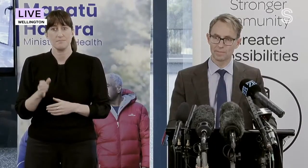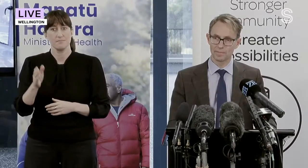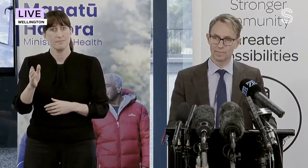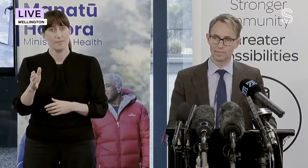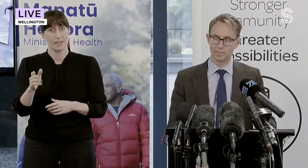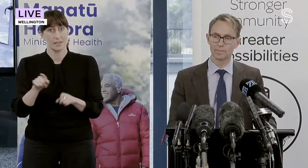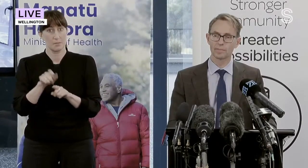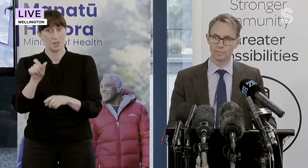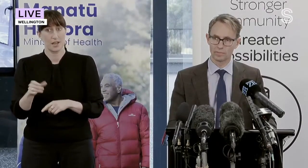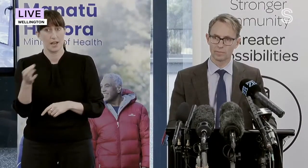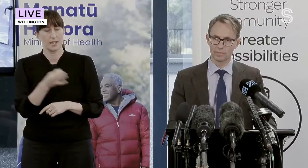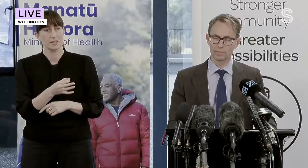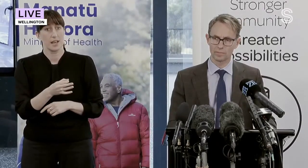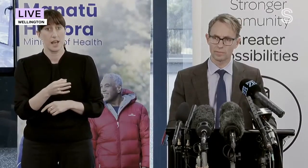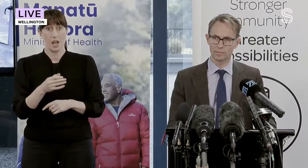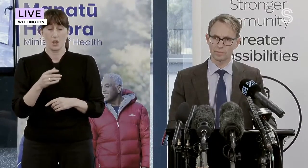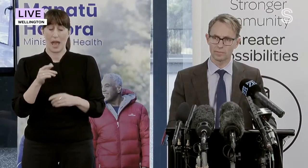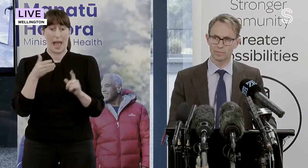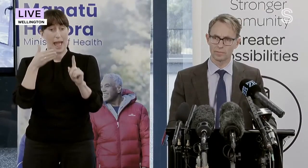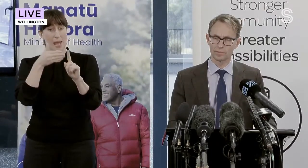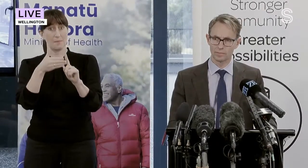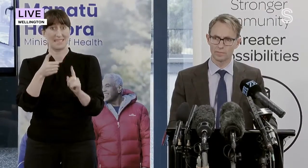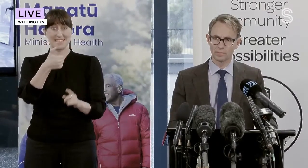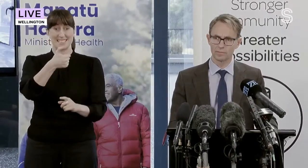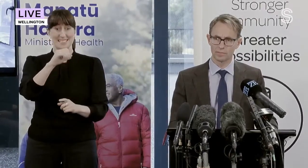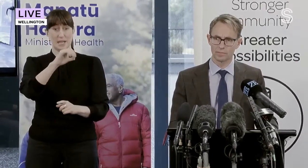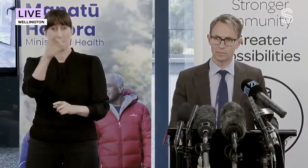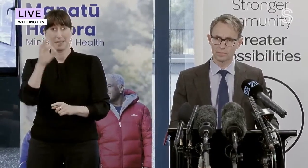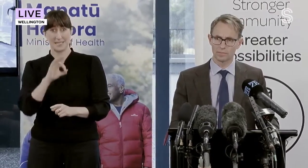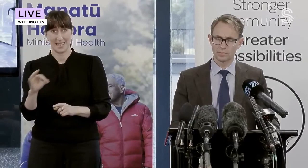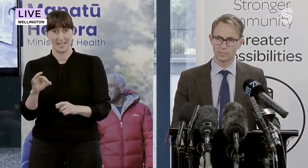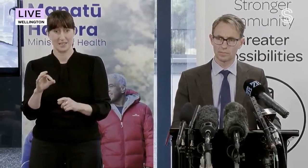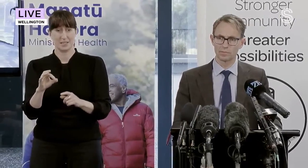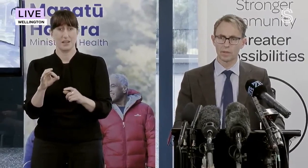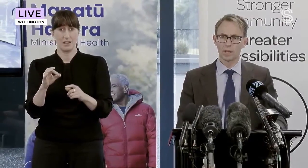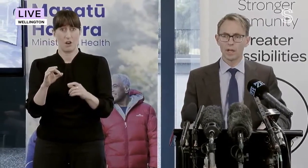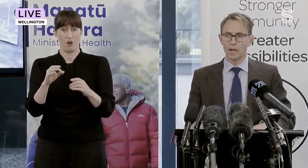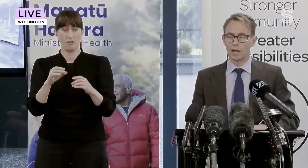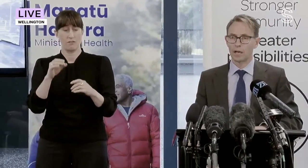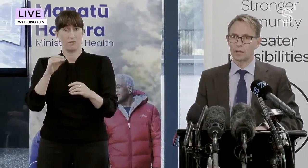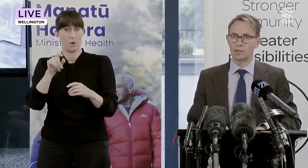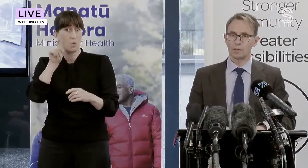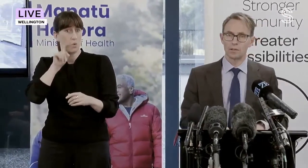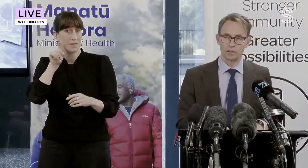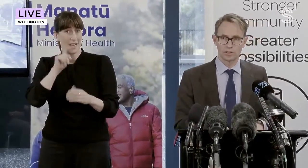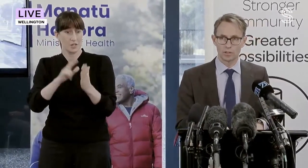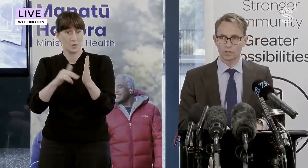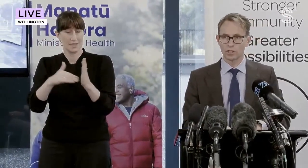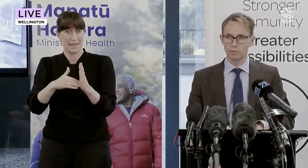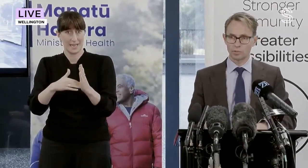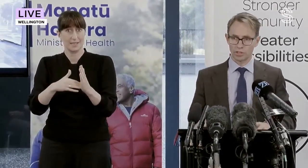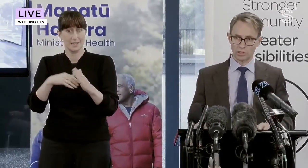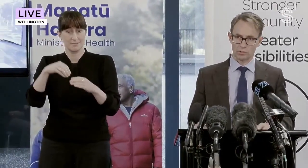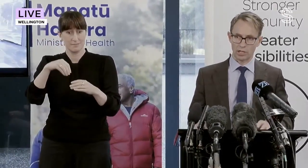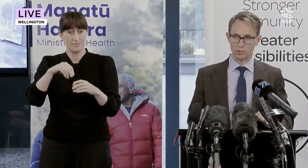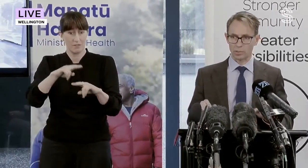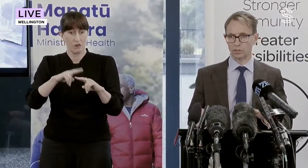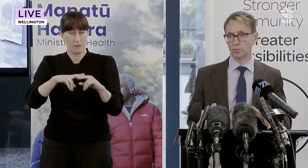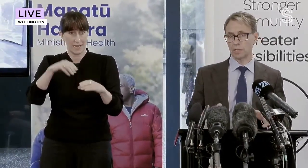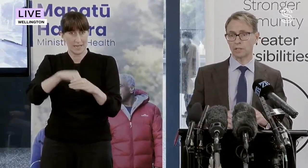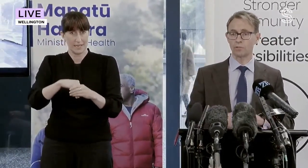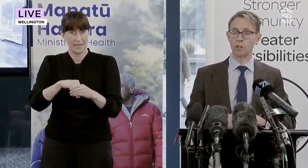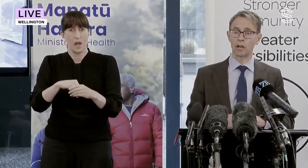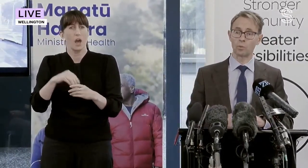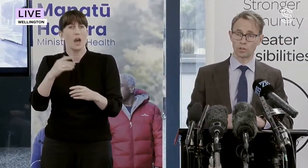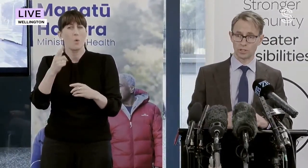going to be 60% of New Zealand water fluoridated. So when would you hope to get to 100? And is that achievable? It's not achievable to get to 100